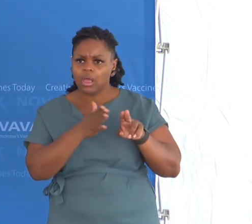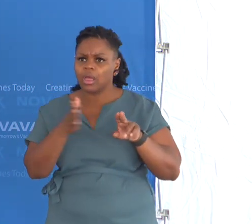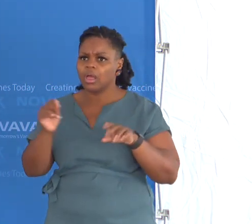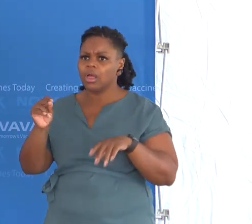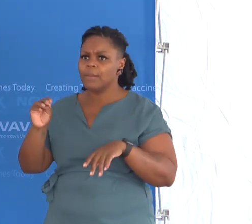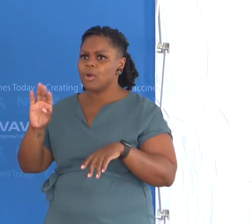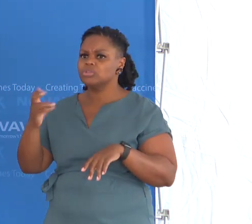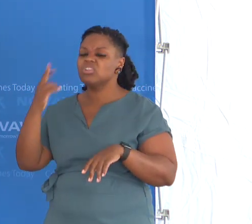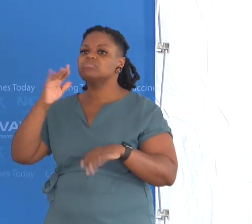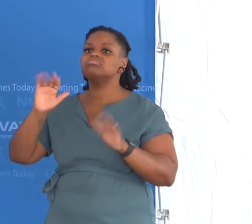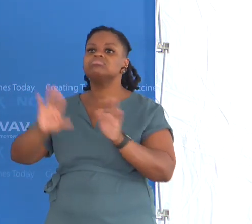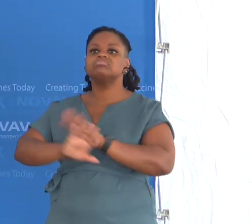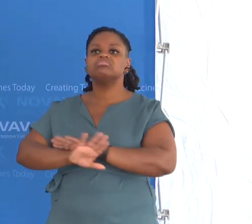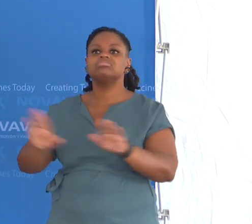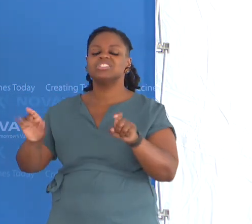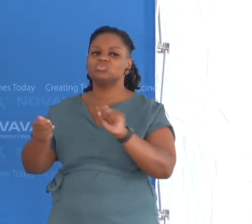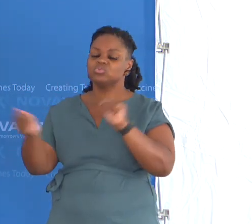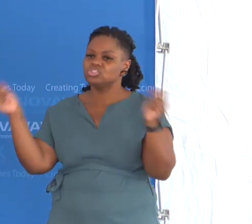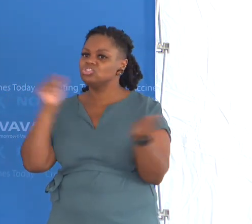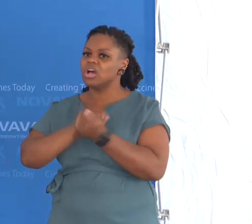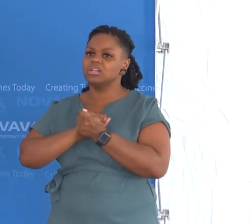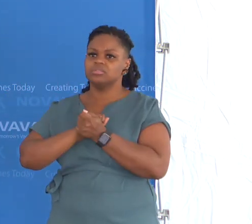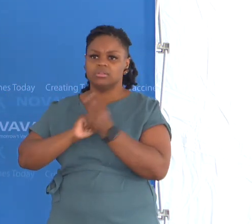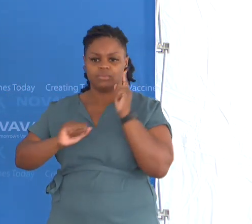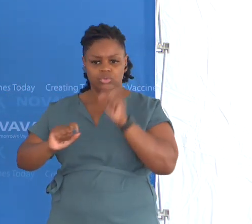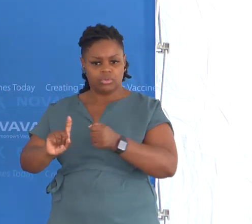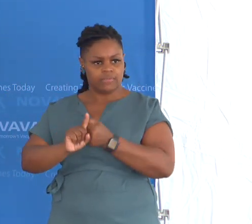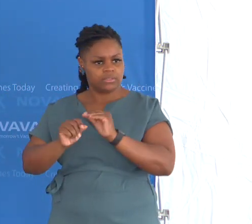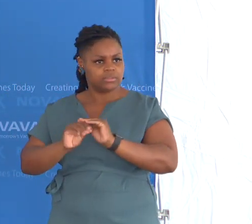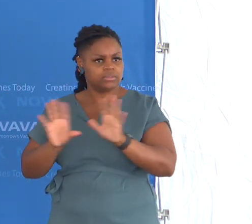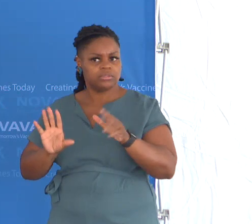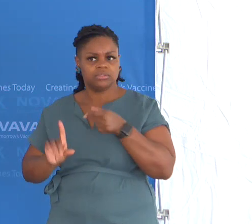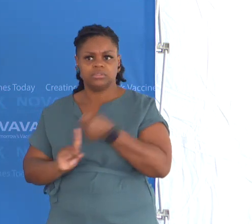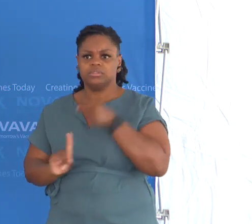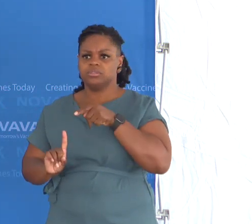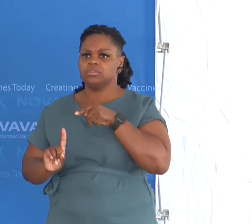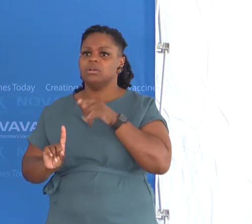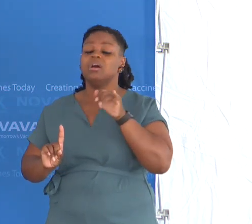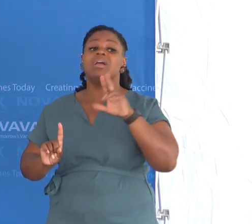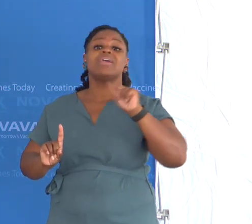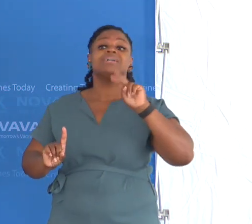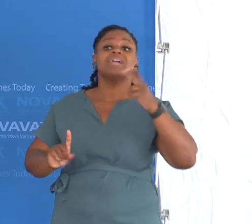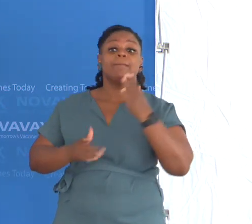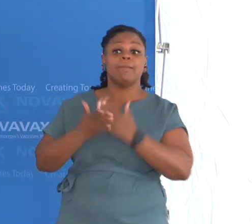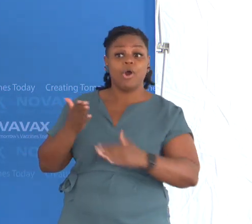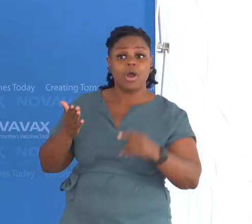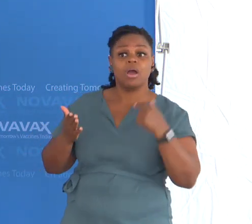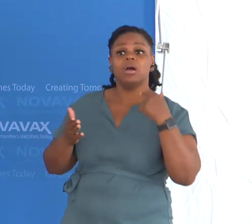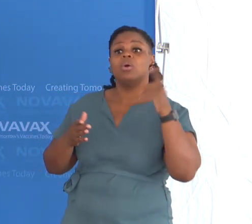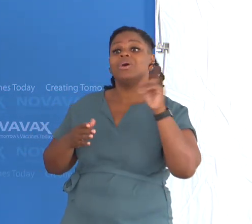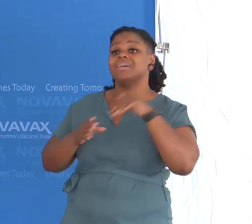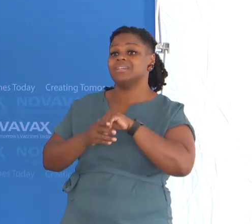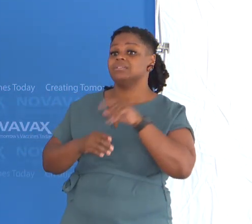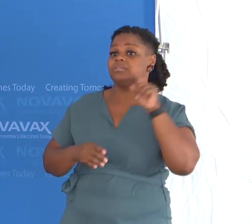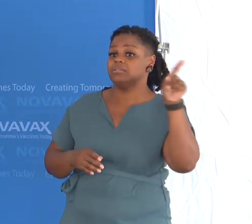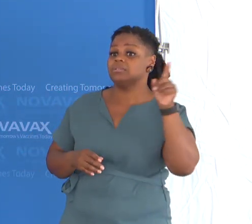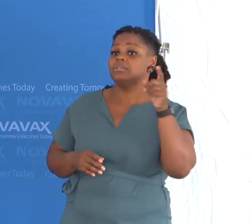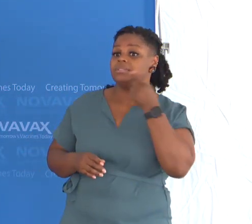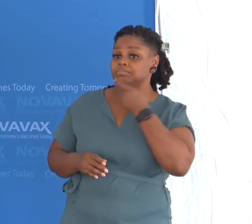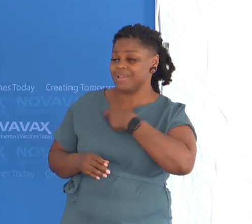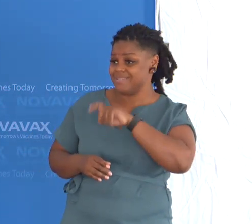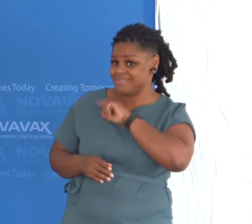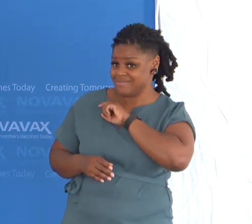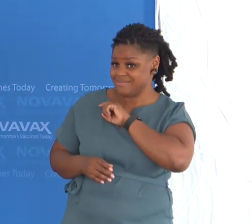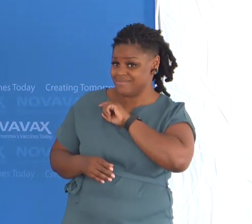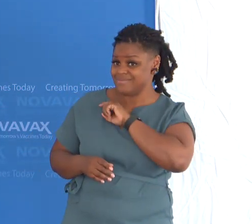one. The next one is in Spain. These are all to make the protein. There's a spike protein you've